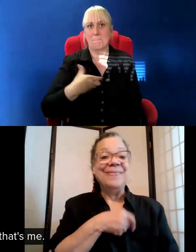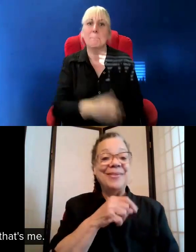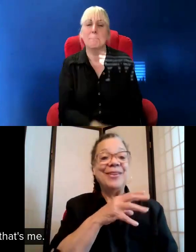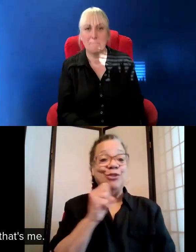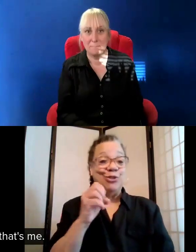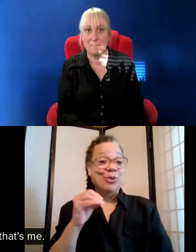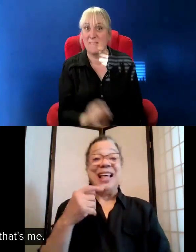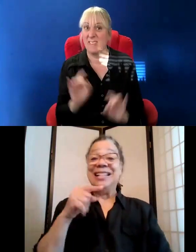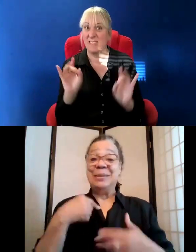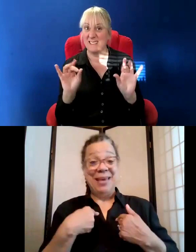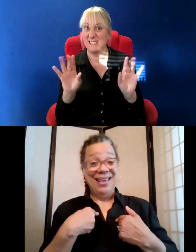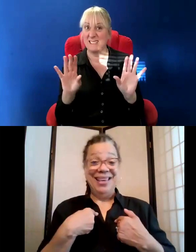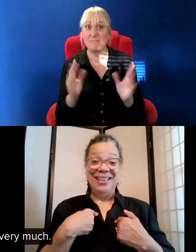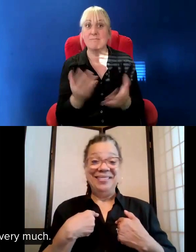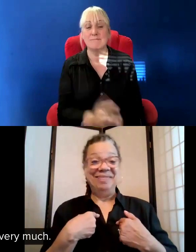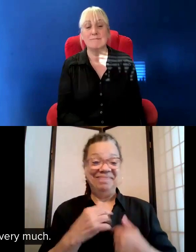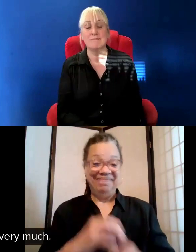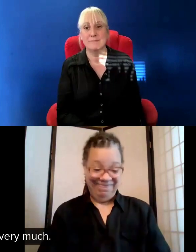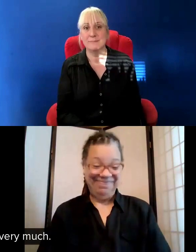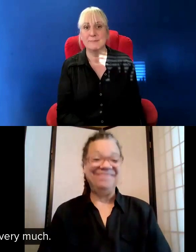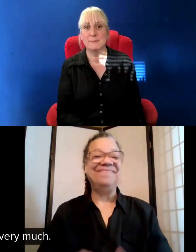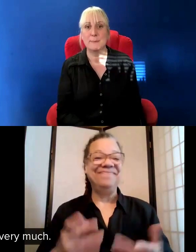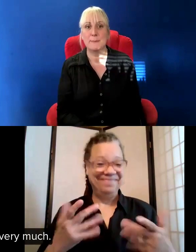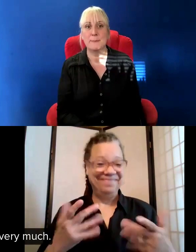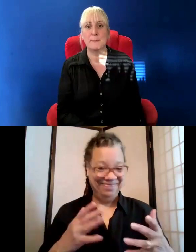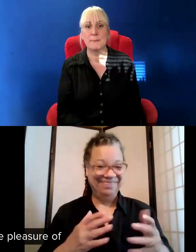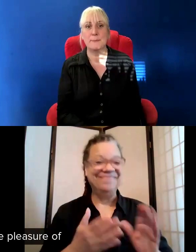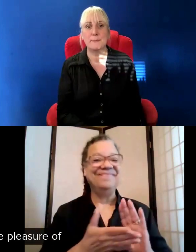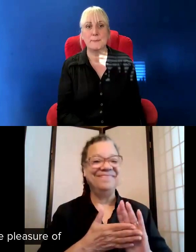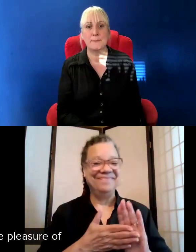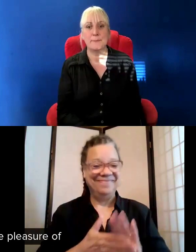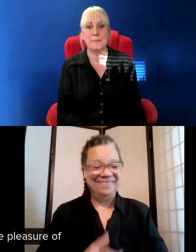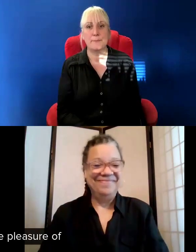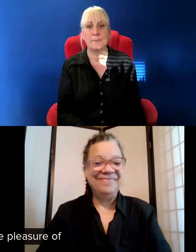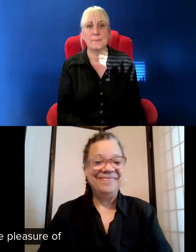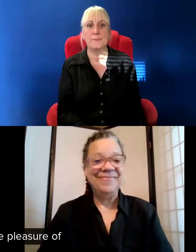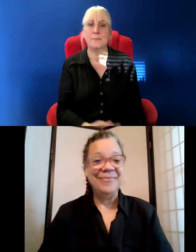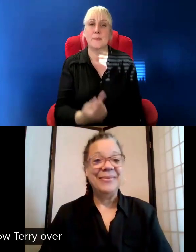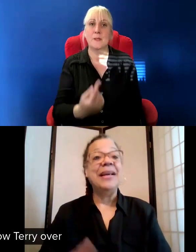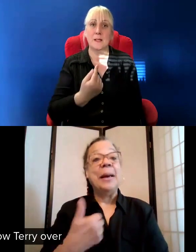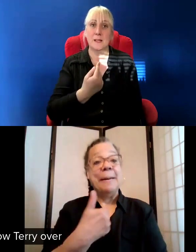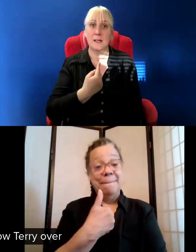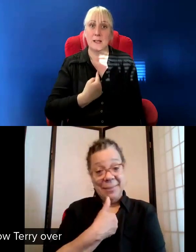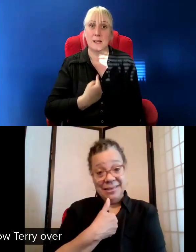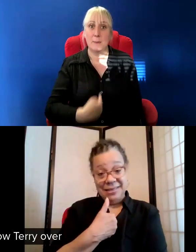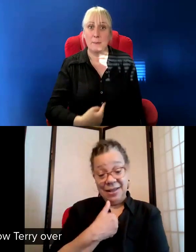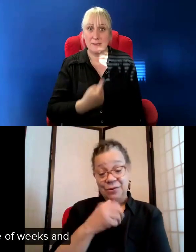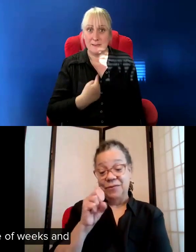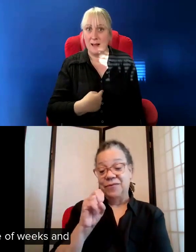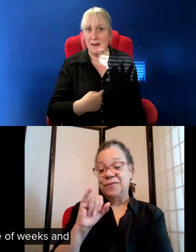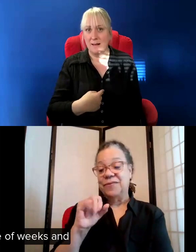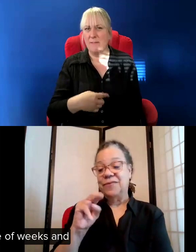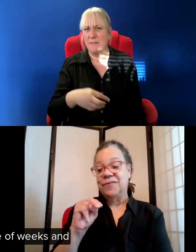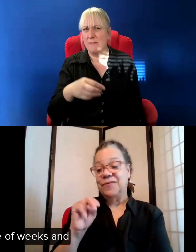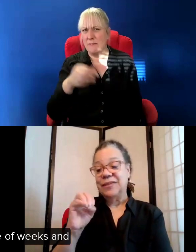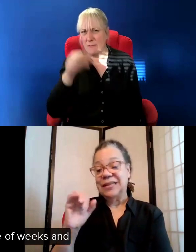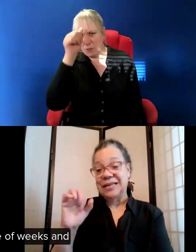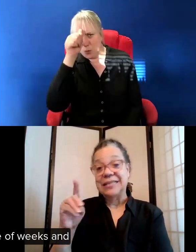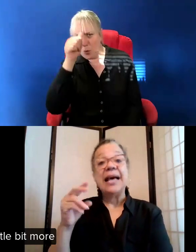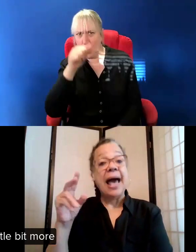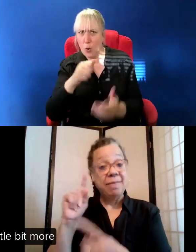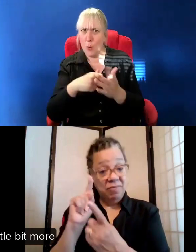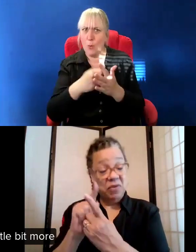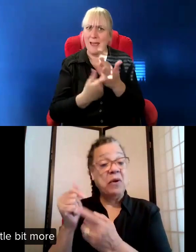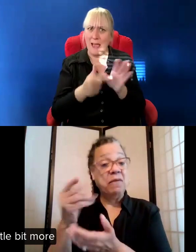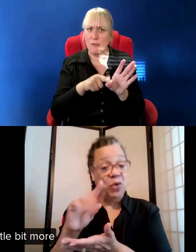So yeah, that's me. Thank you very much. I have had the pleasure of getting to know Kerry over the past couple of weeks